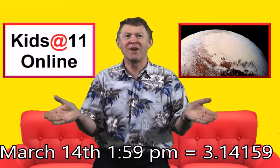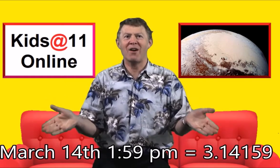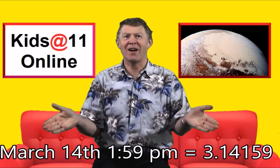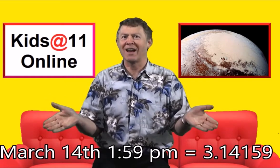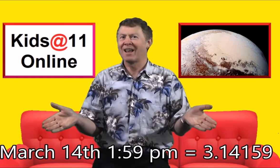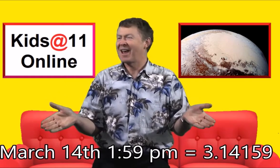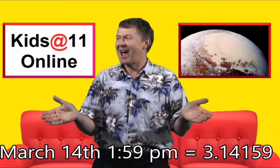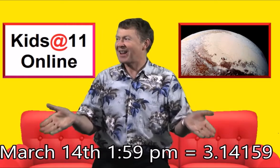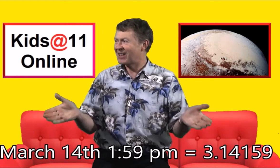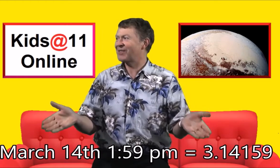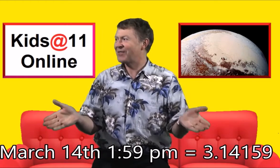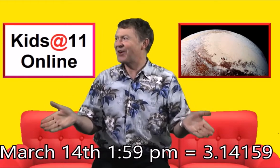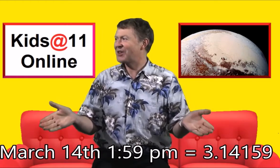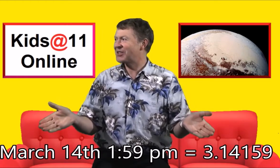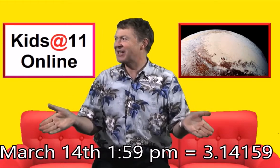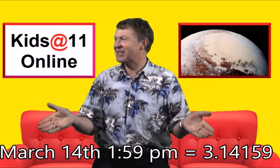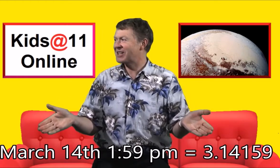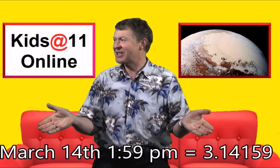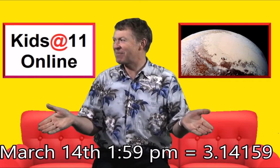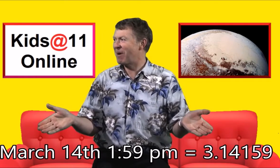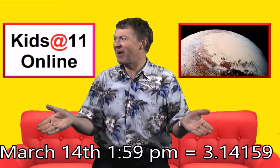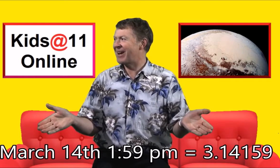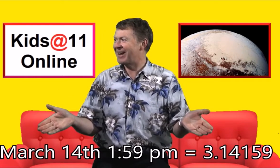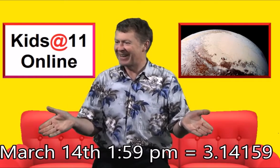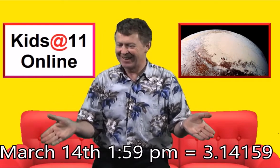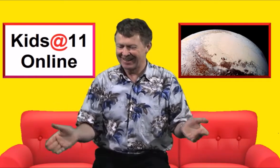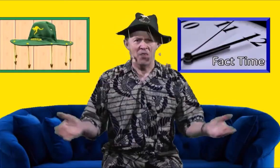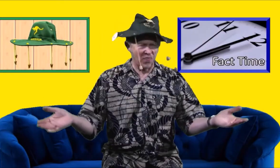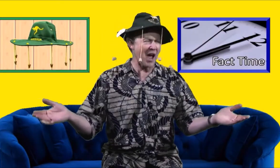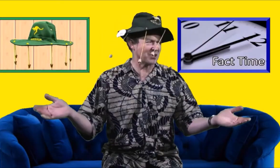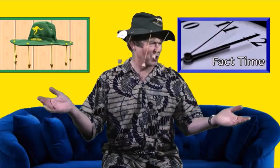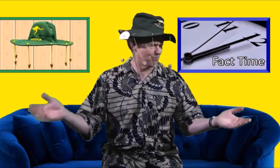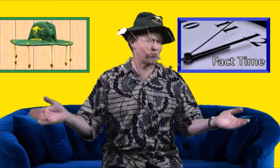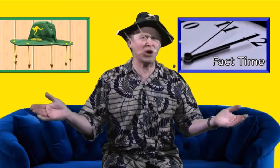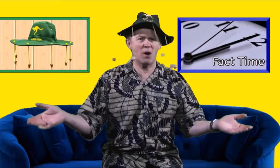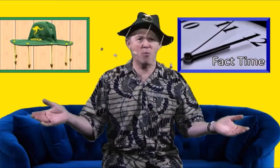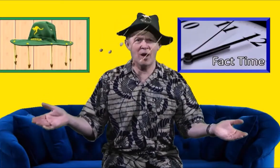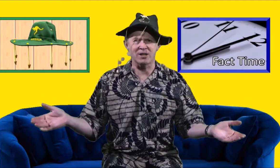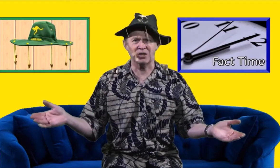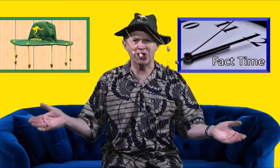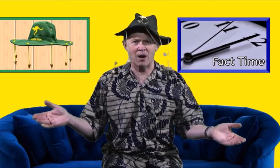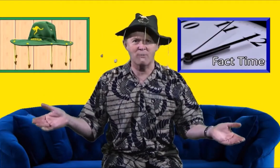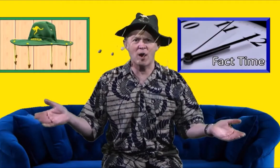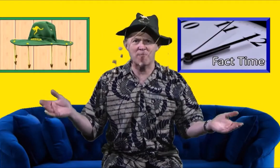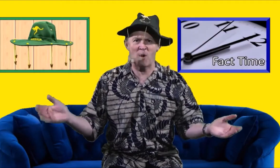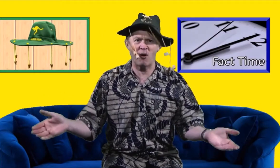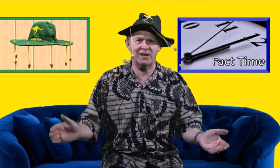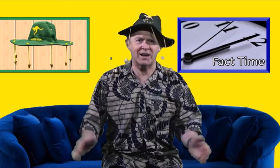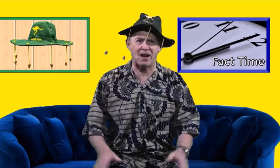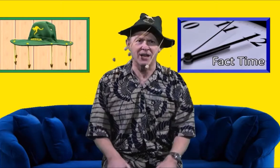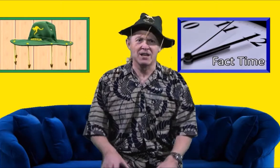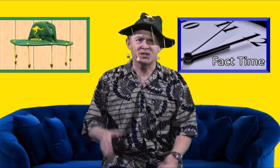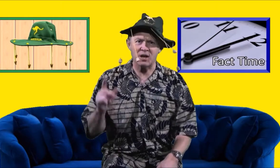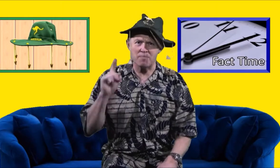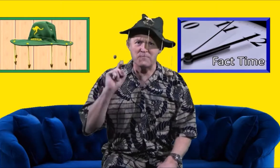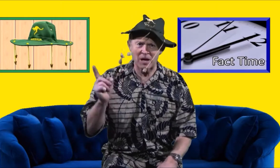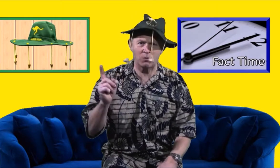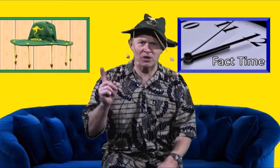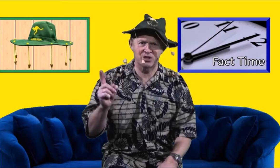3.14159, and that's the first six digits of Pi. That's a brilliant way to celebrate Pi Day. So the big question of